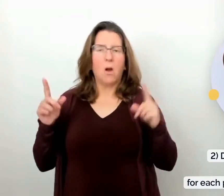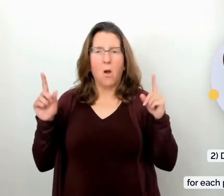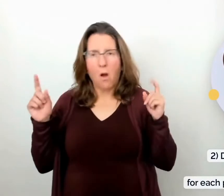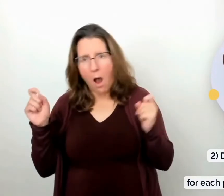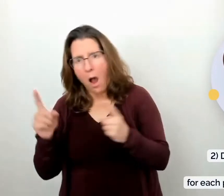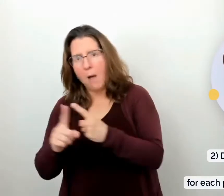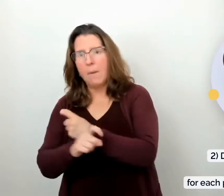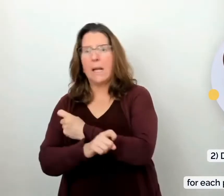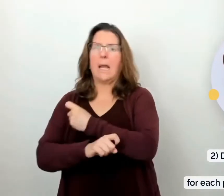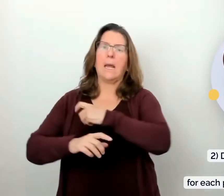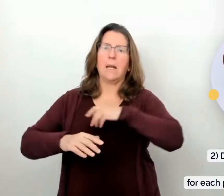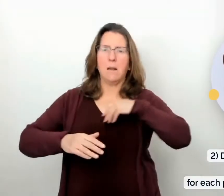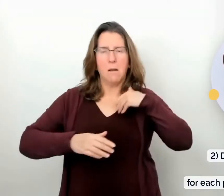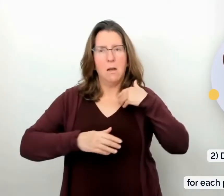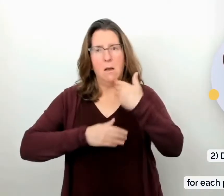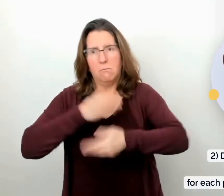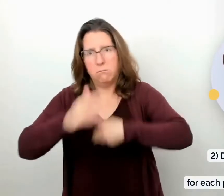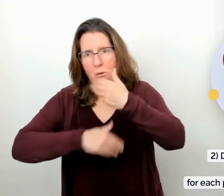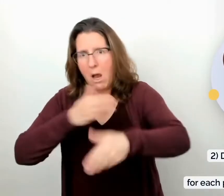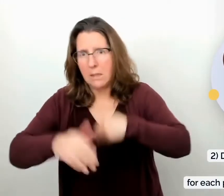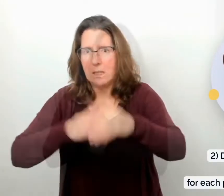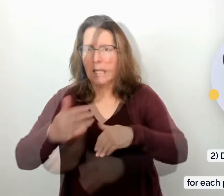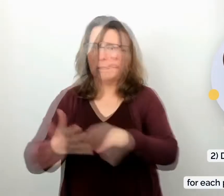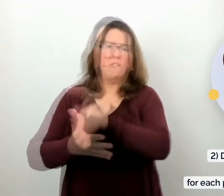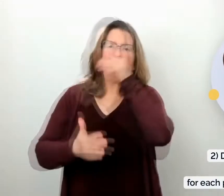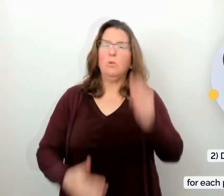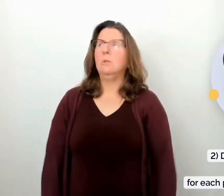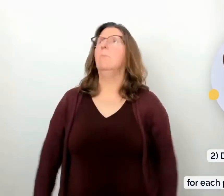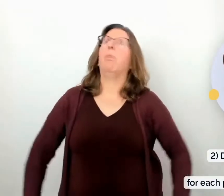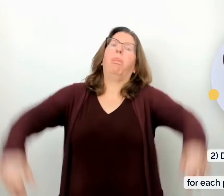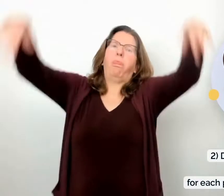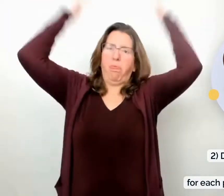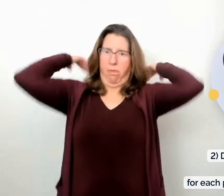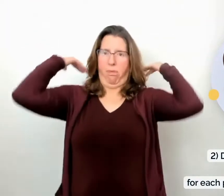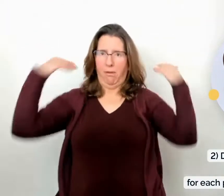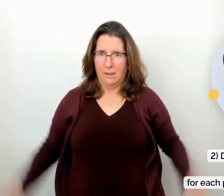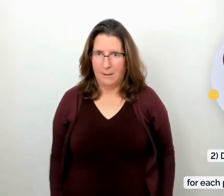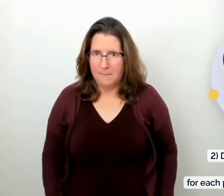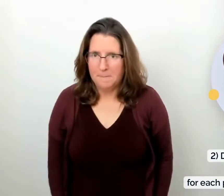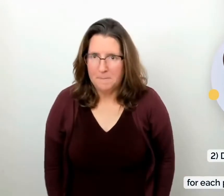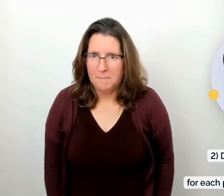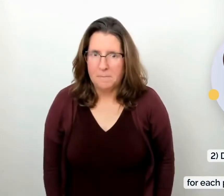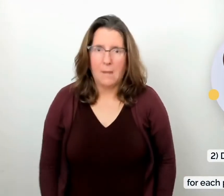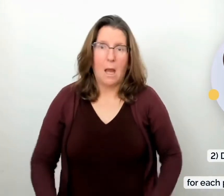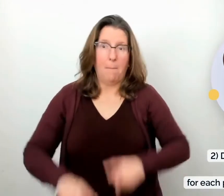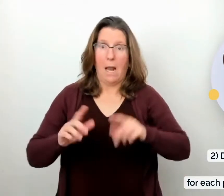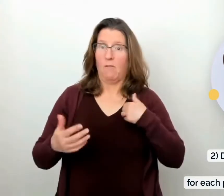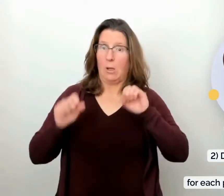motivated if all 5 periods are heavy-duty courses. This is truly a substantial barrier. If we